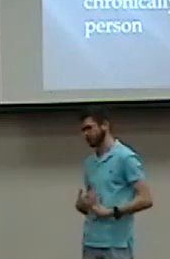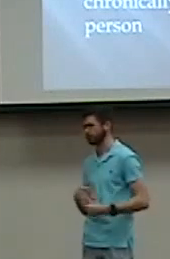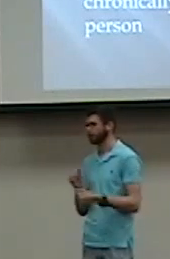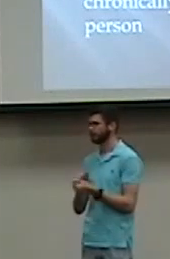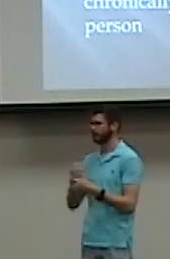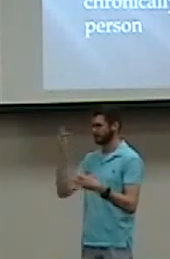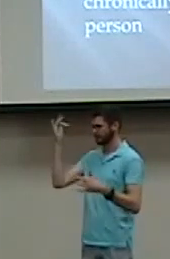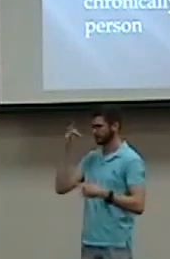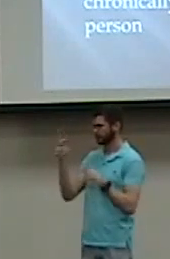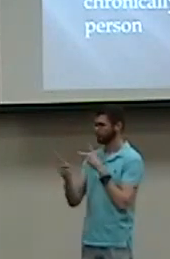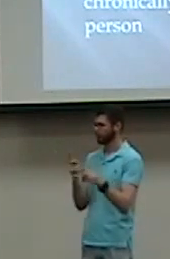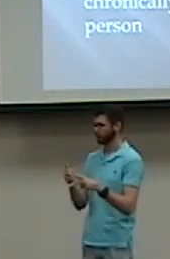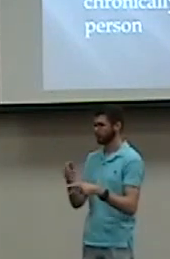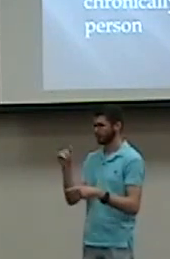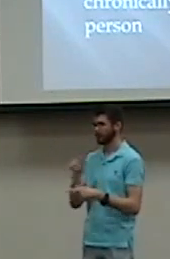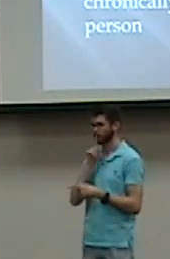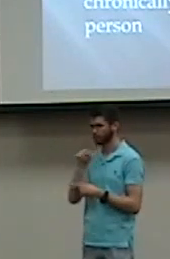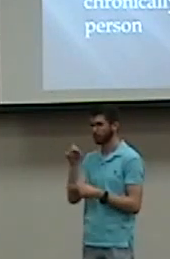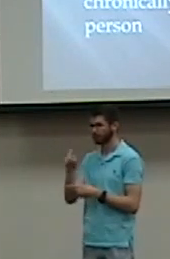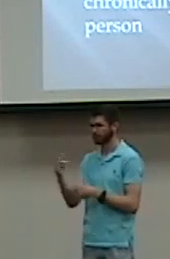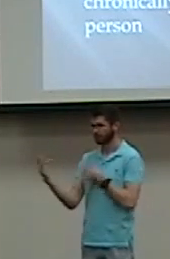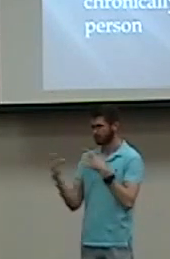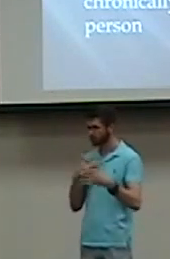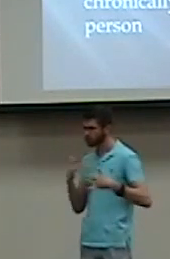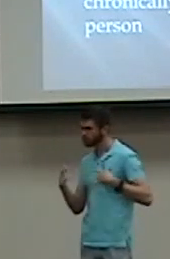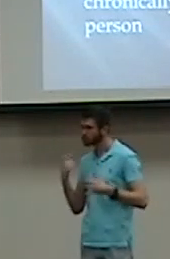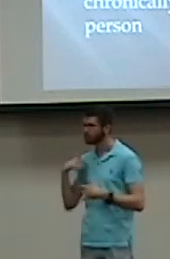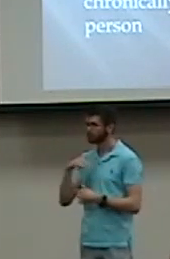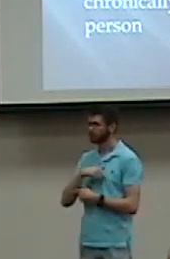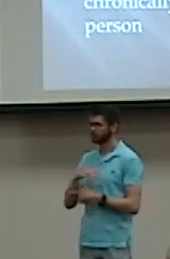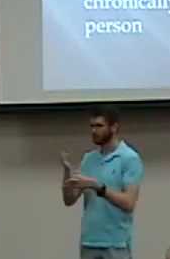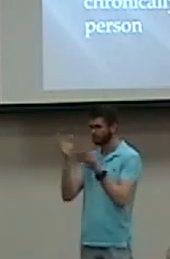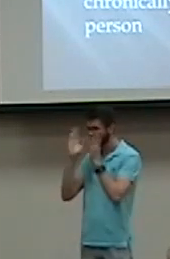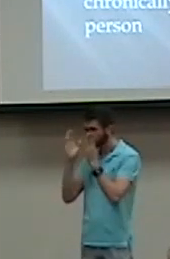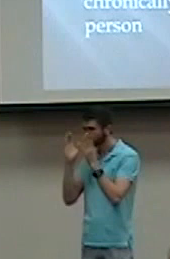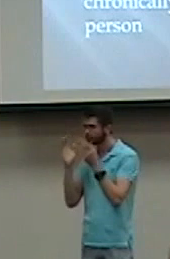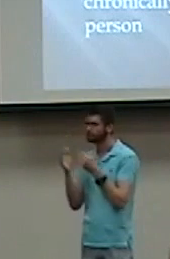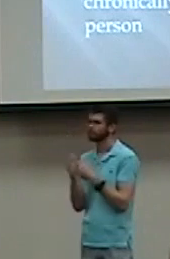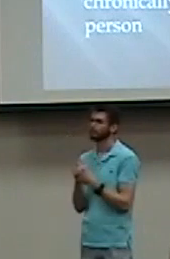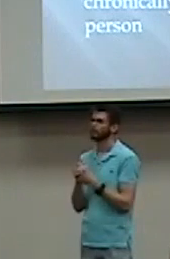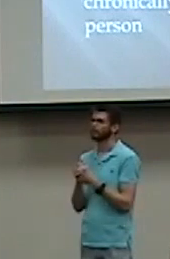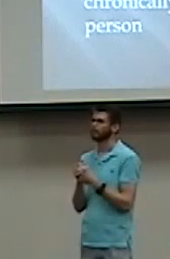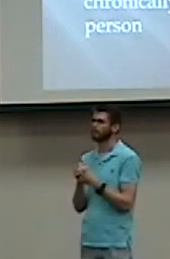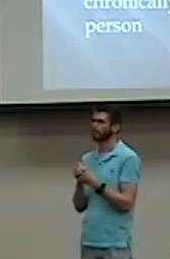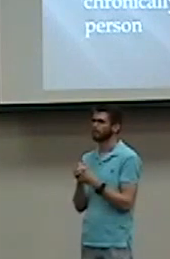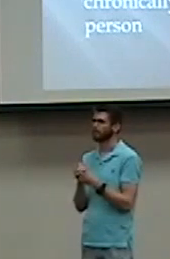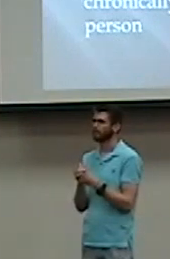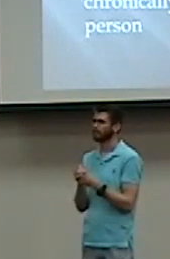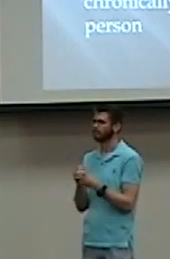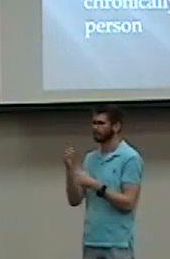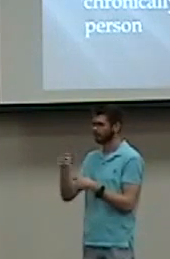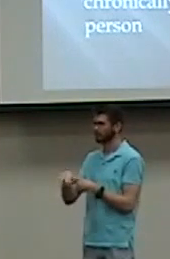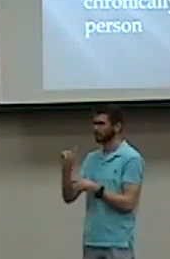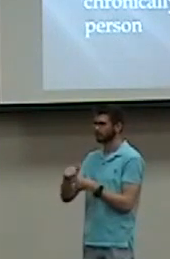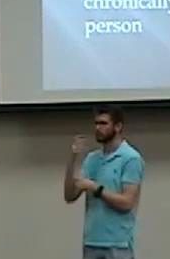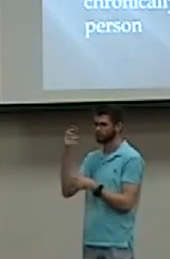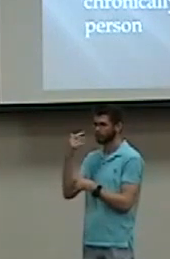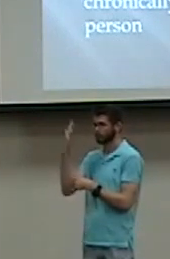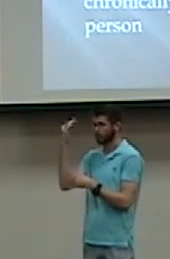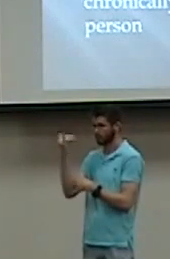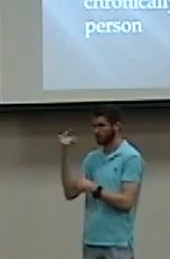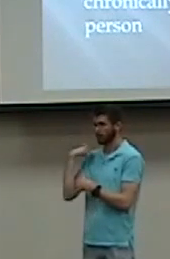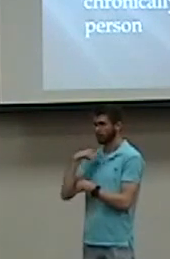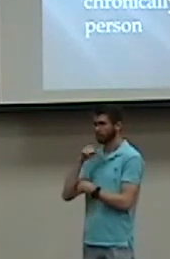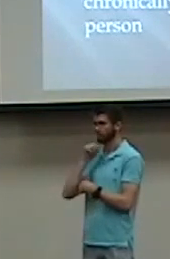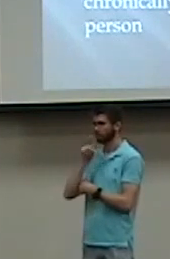should concern us. That should grab our attention. That should be the rallying cry for why we are being aware of this percentage